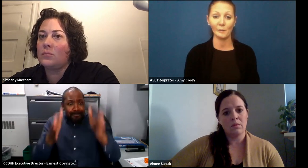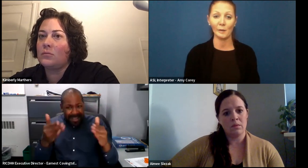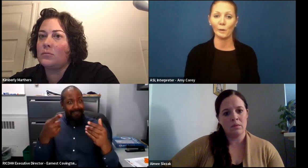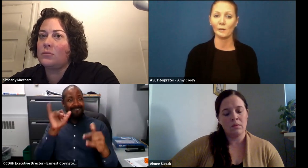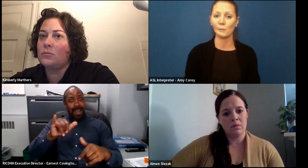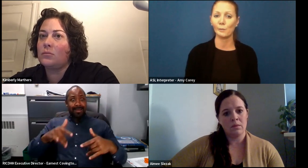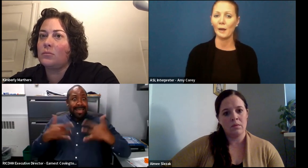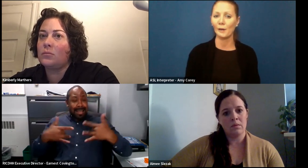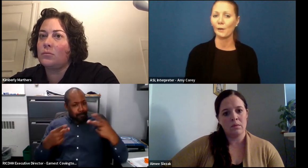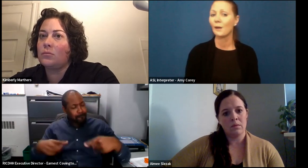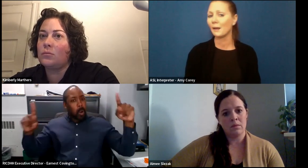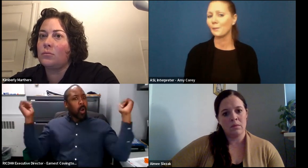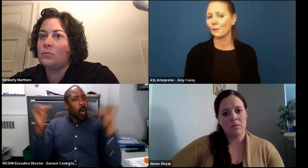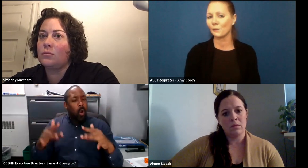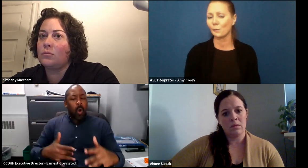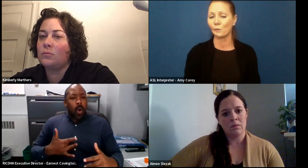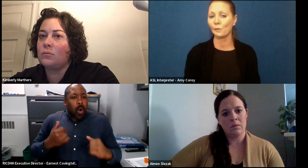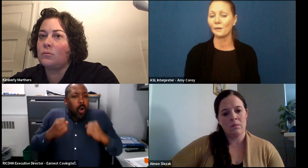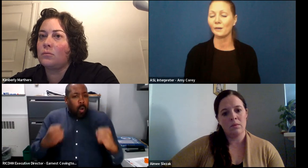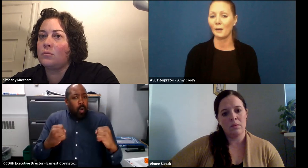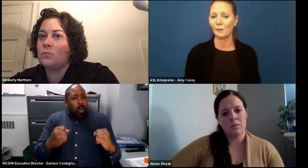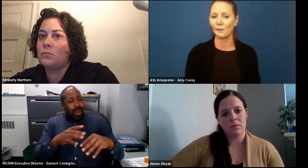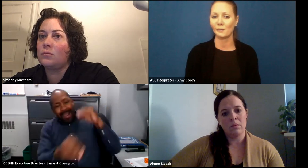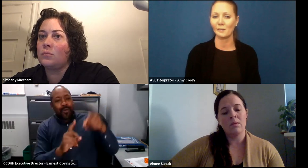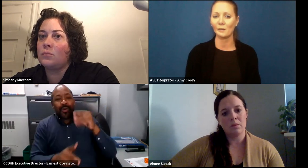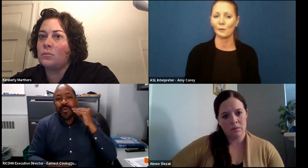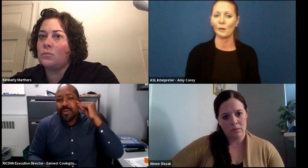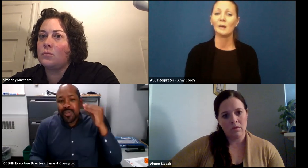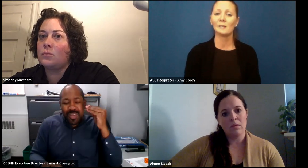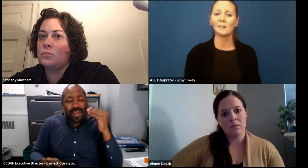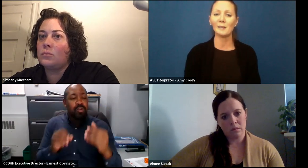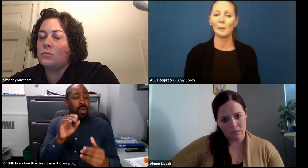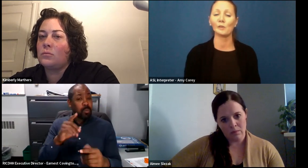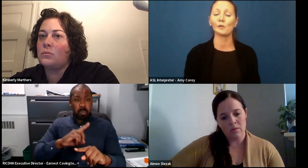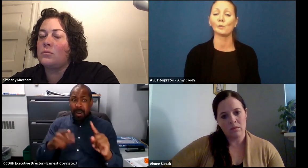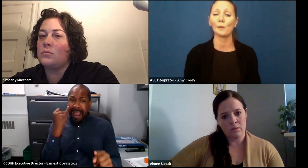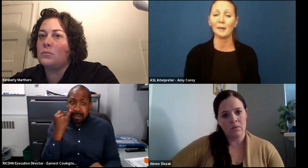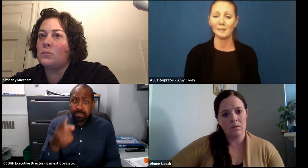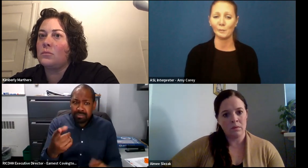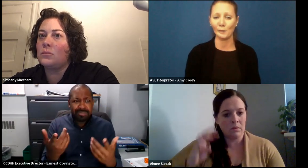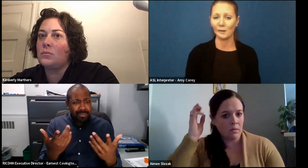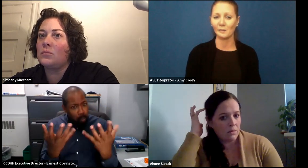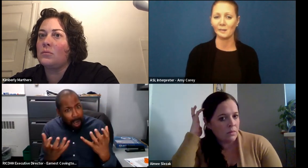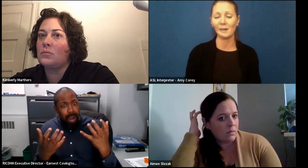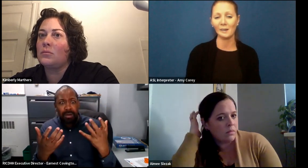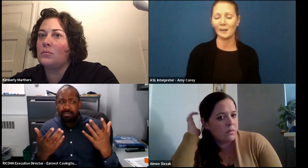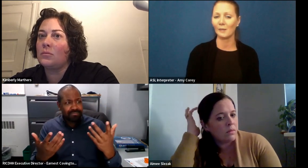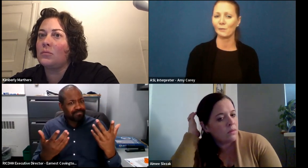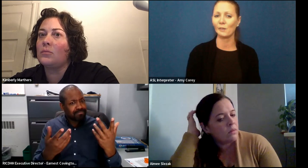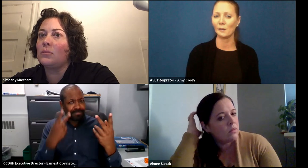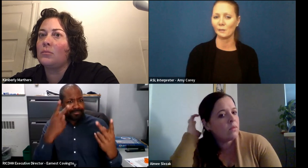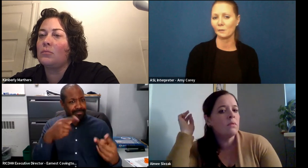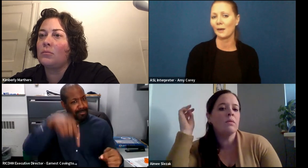that event, whereas prior, in person was really not very successful. Seeing that was a great experience, and getting